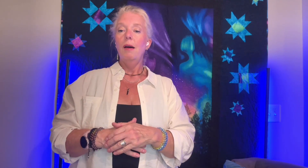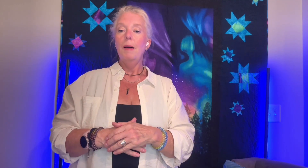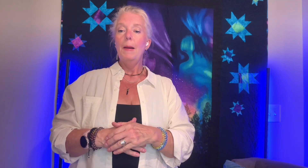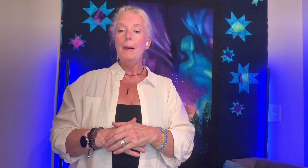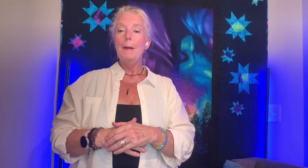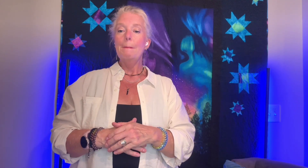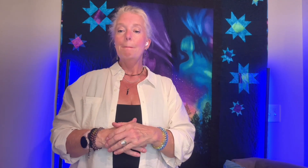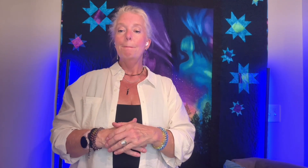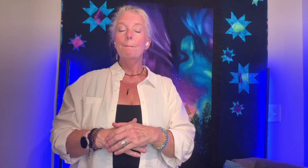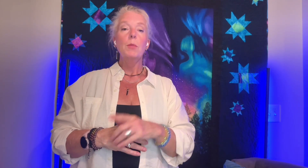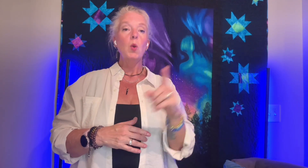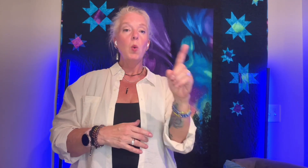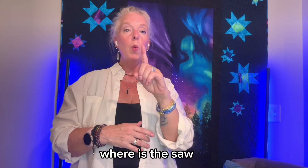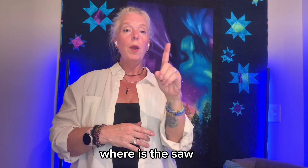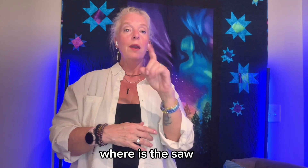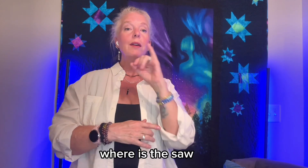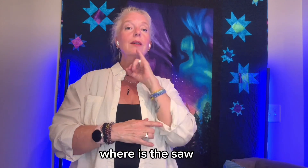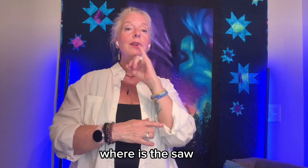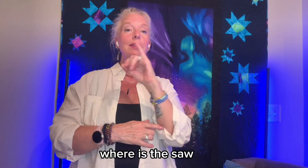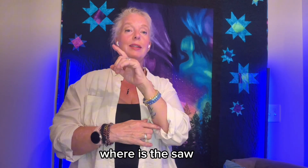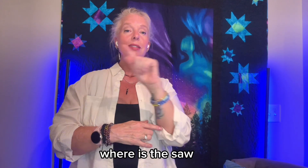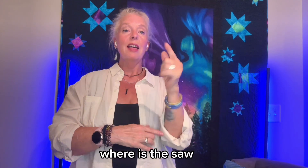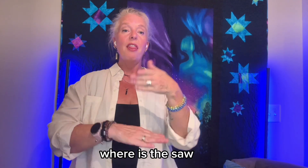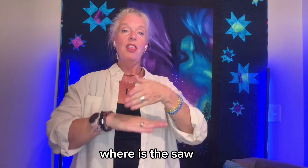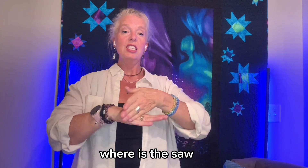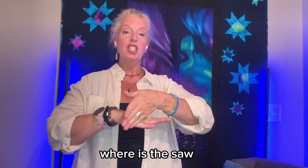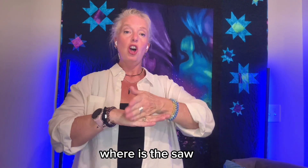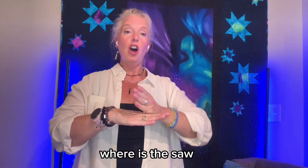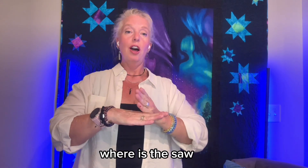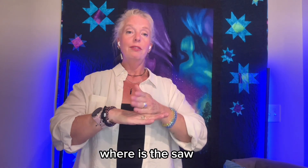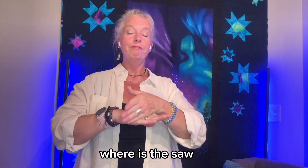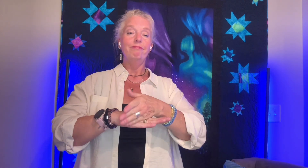Uh, where is the saw?